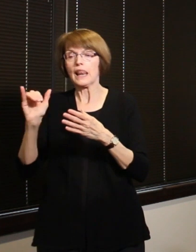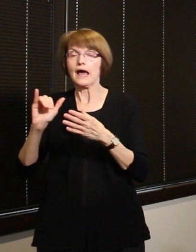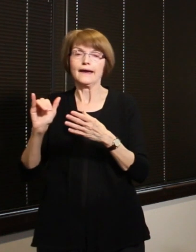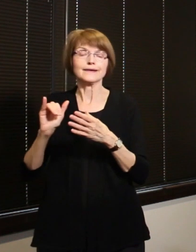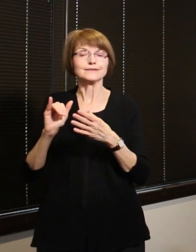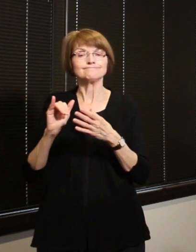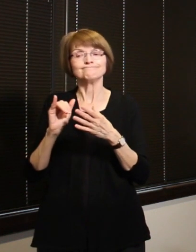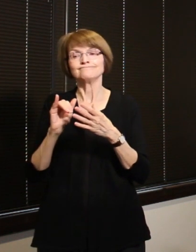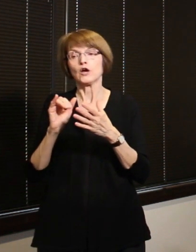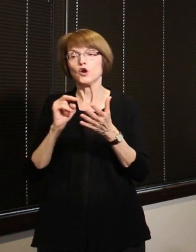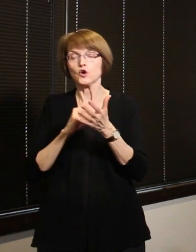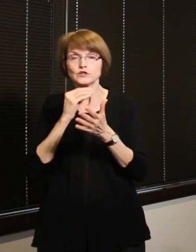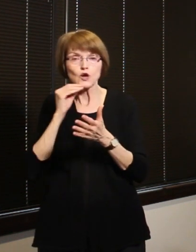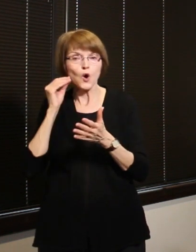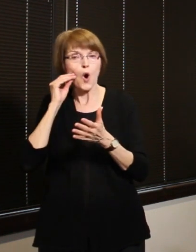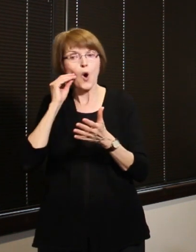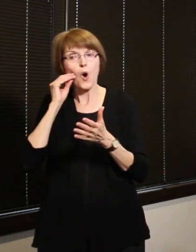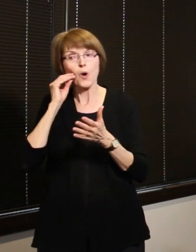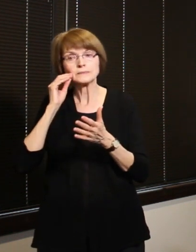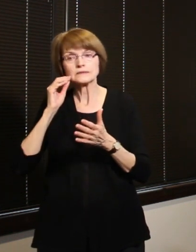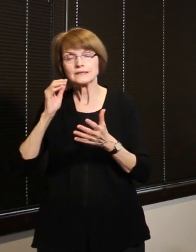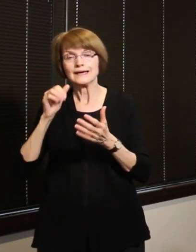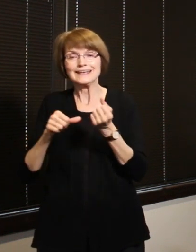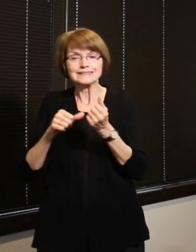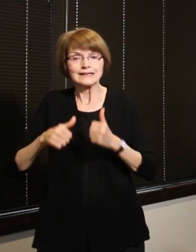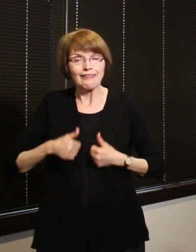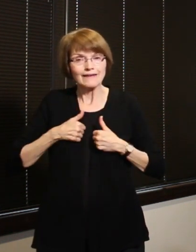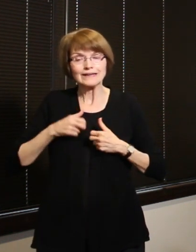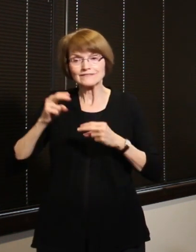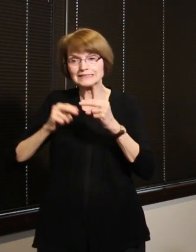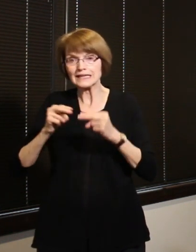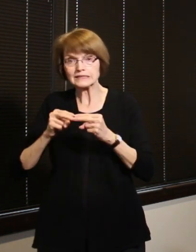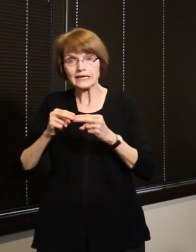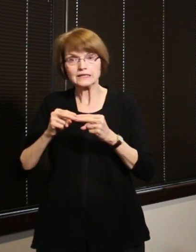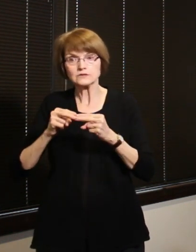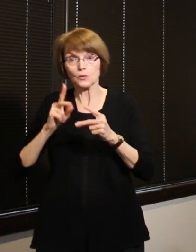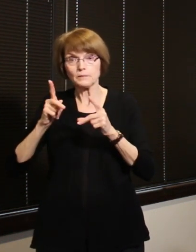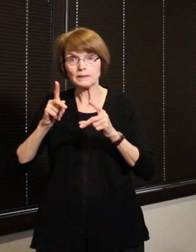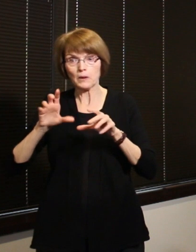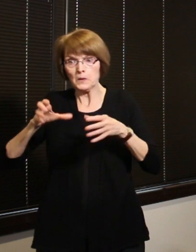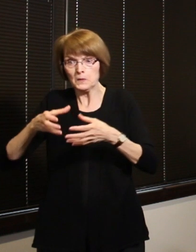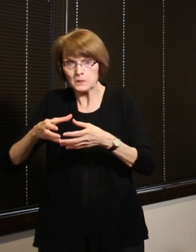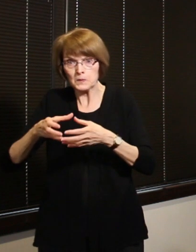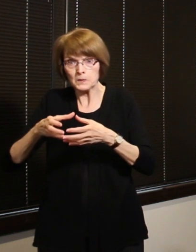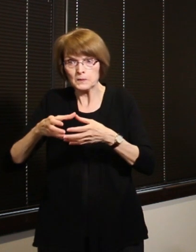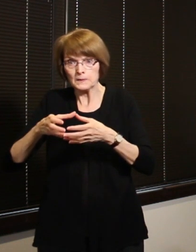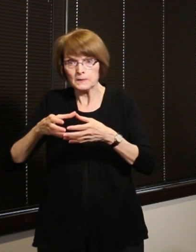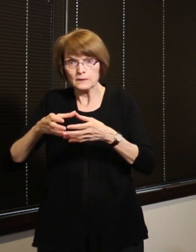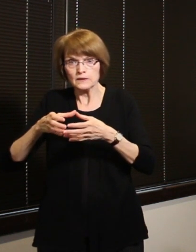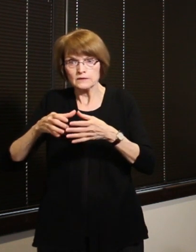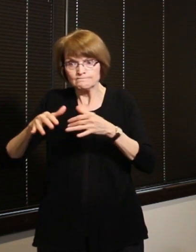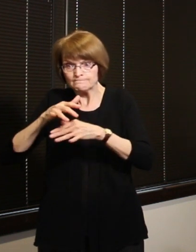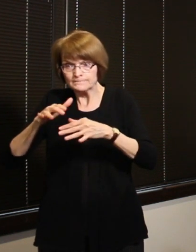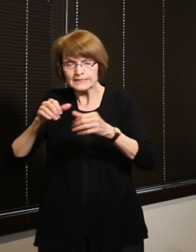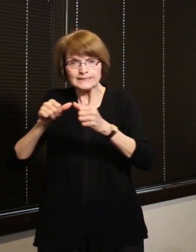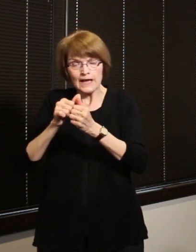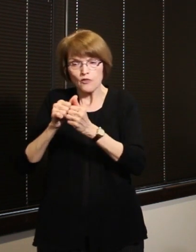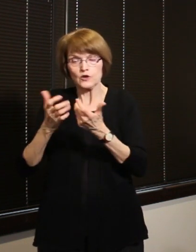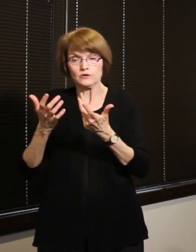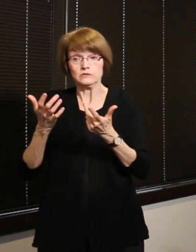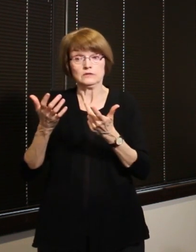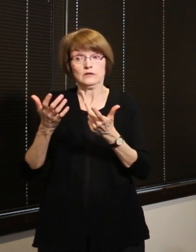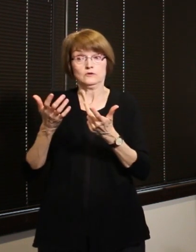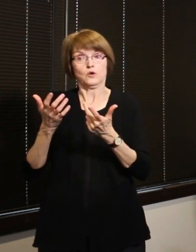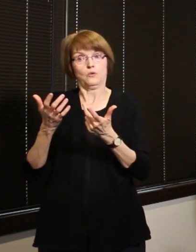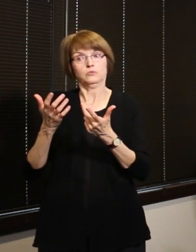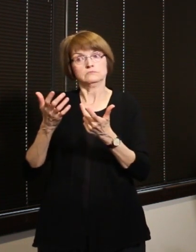nursing homes, places like that, where we can see really widespread really fast, and so you would want to know specifically in